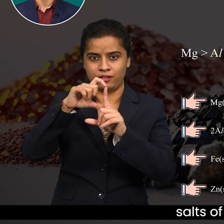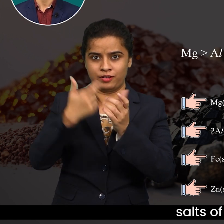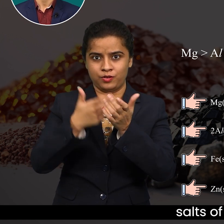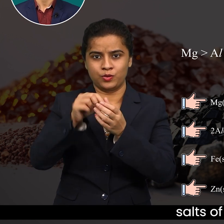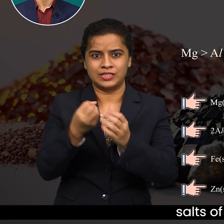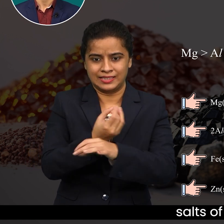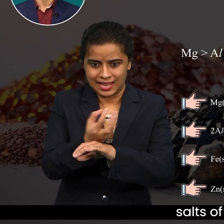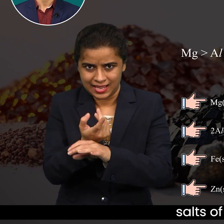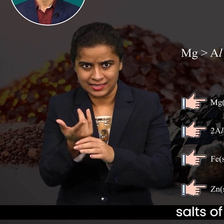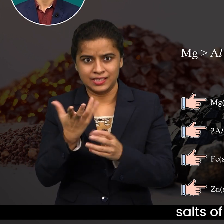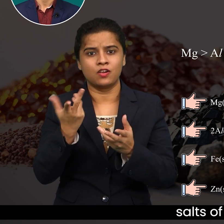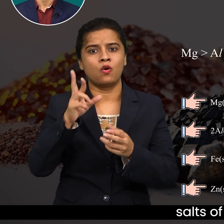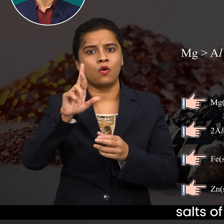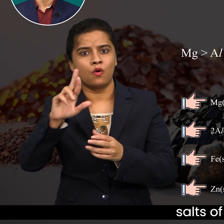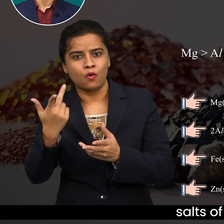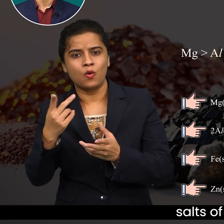formed.